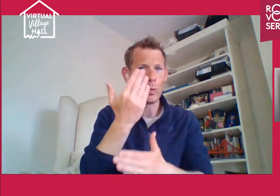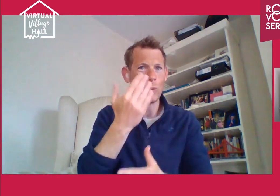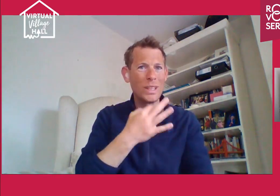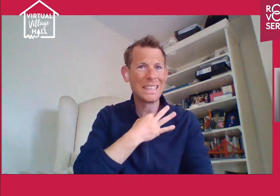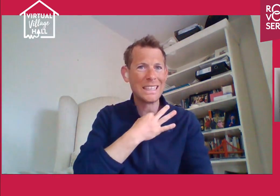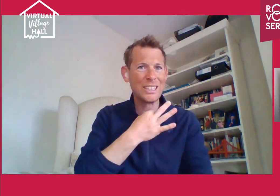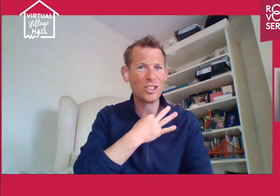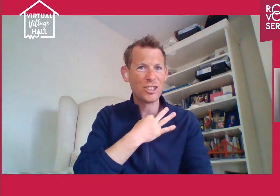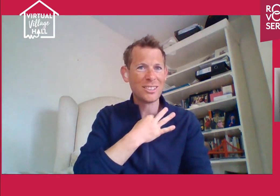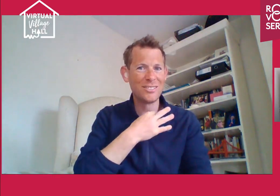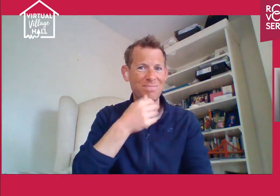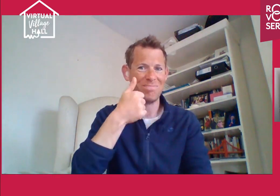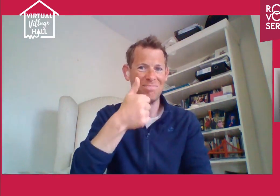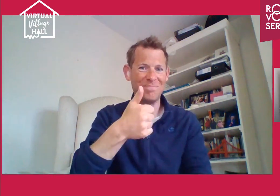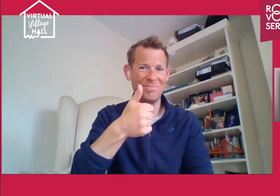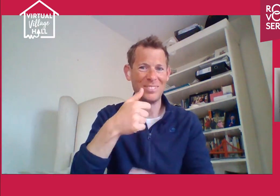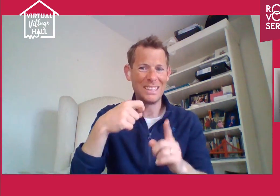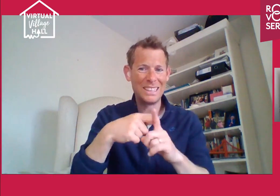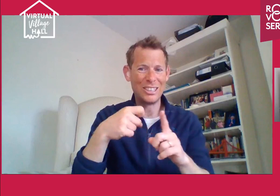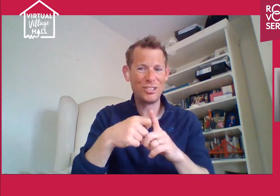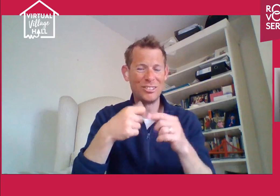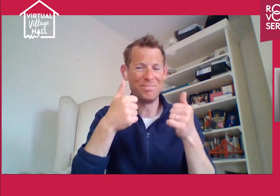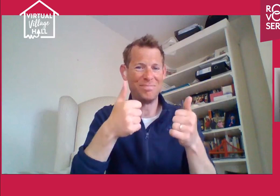Helen, oh, getting a new kitchen. Wow,